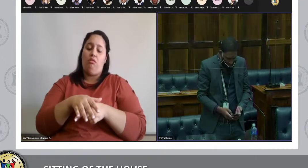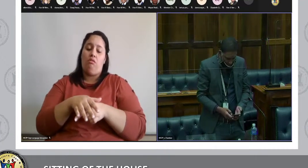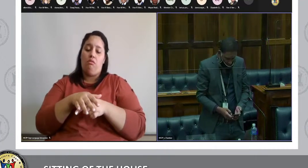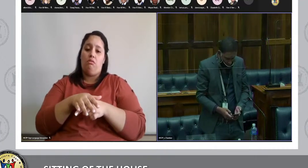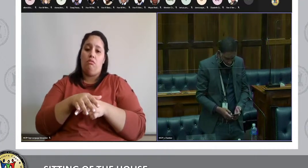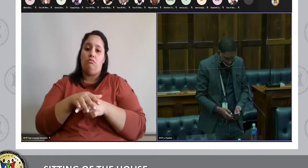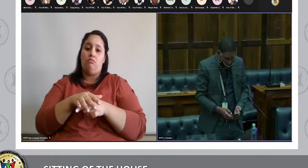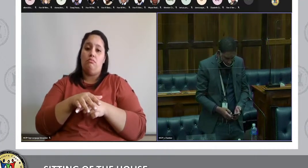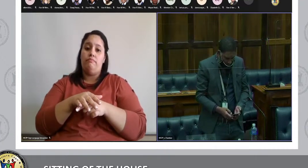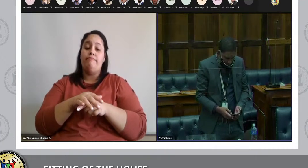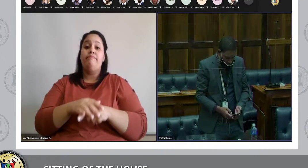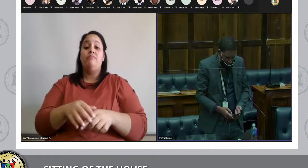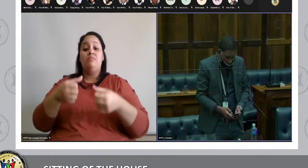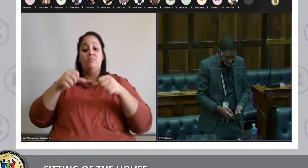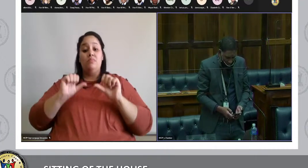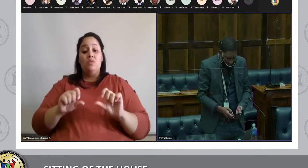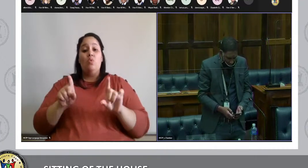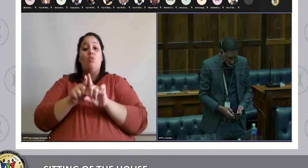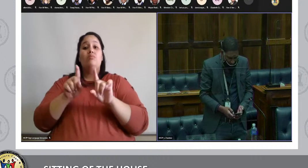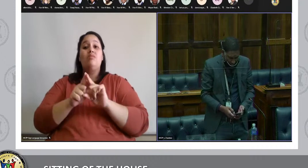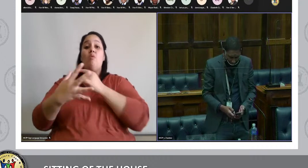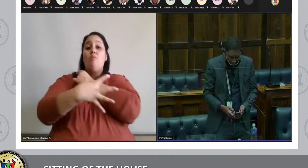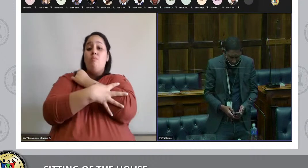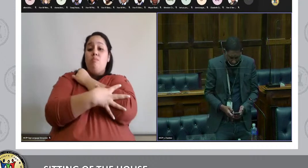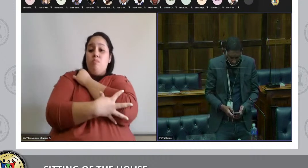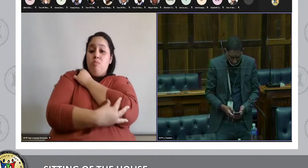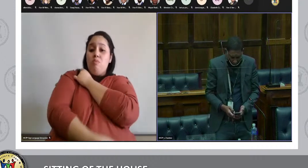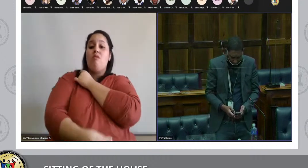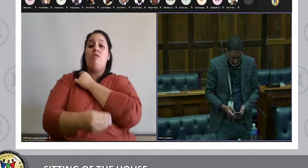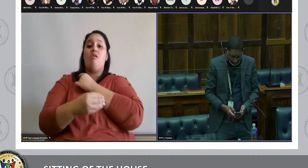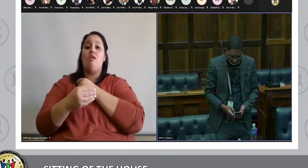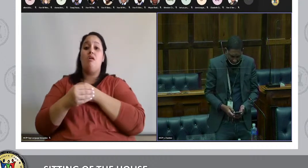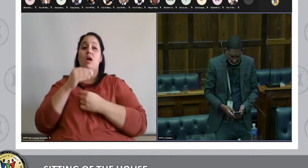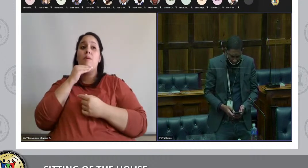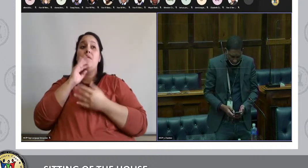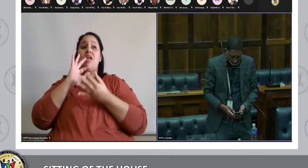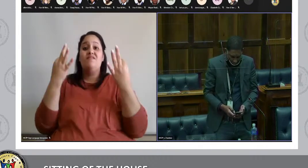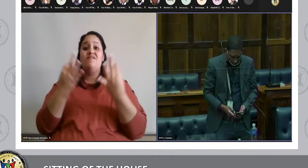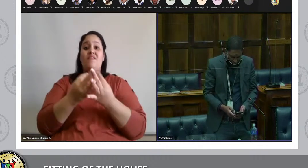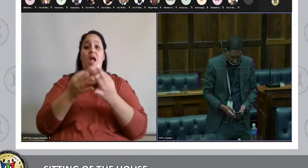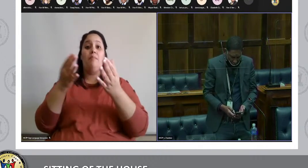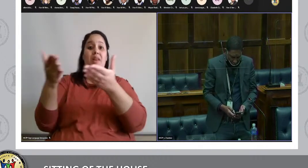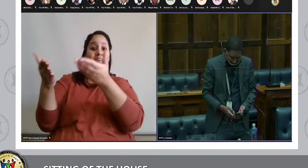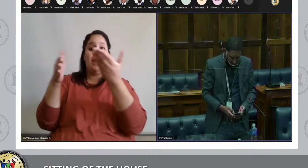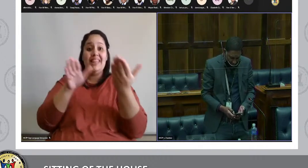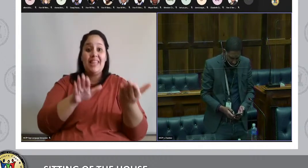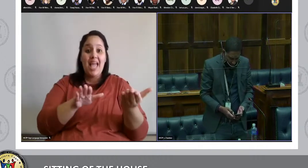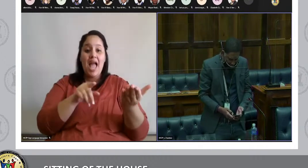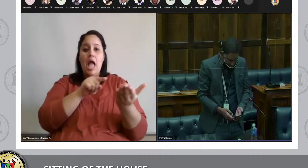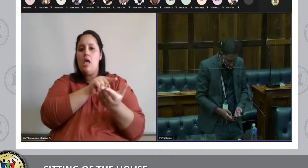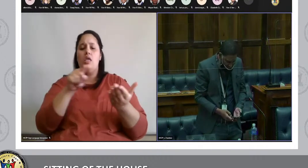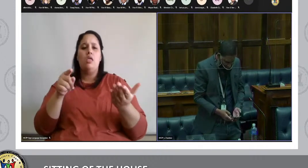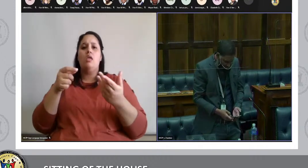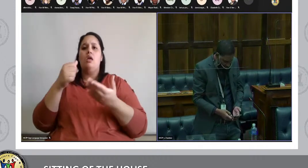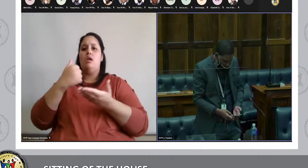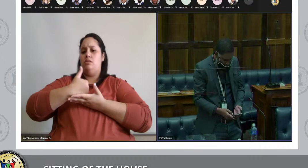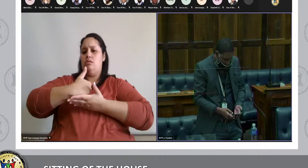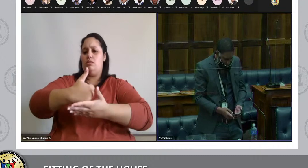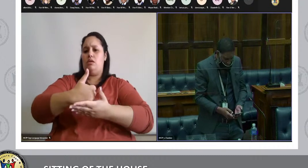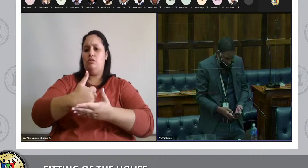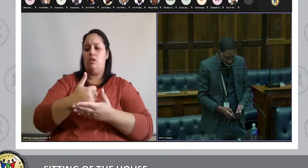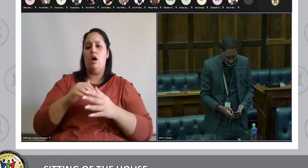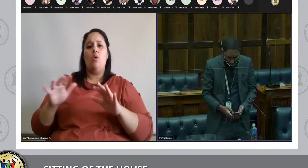the aspect of poverty. When there is a family member who have died, what social